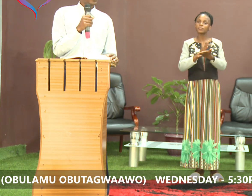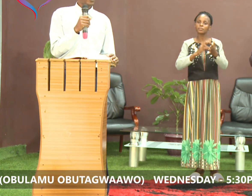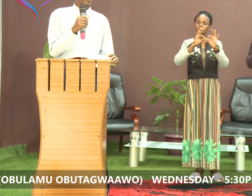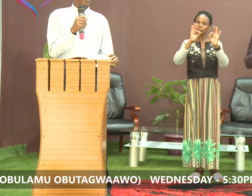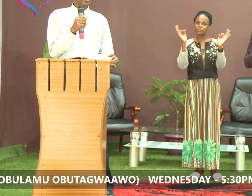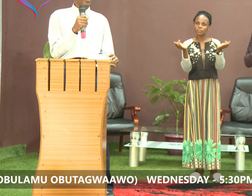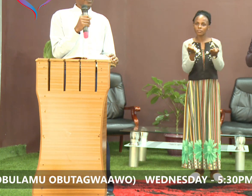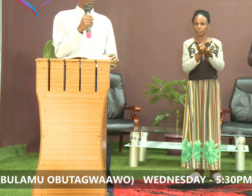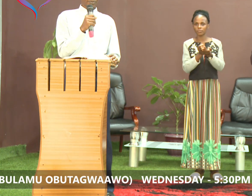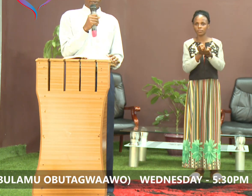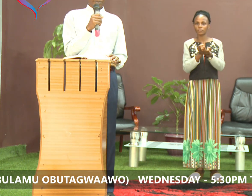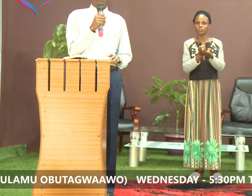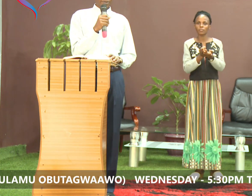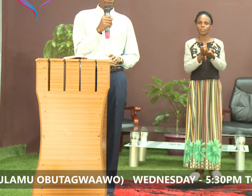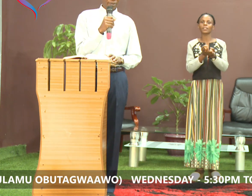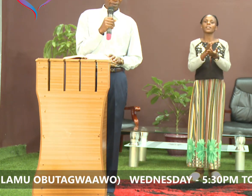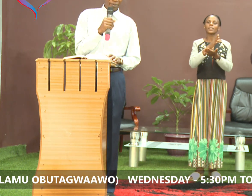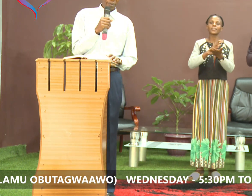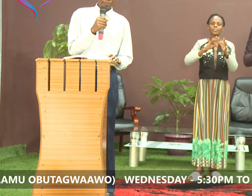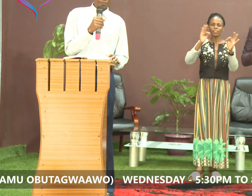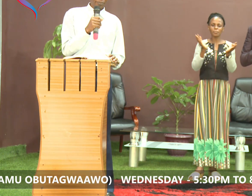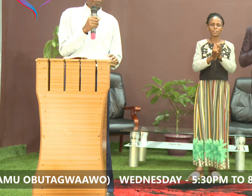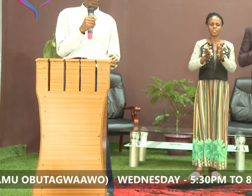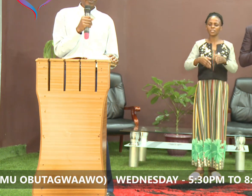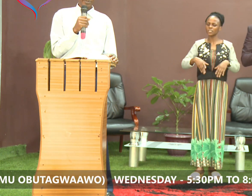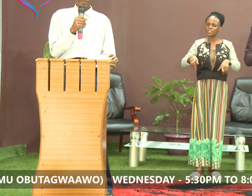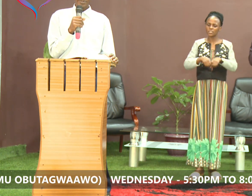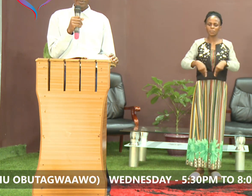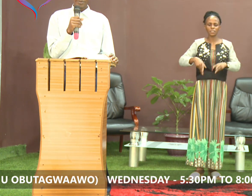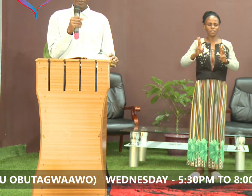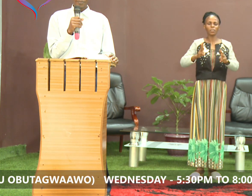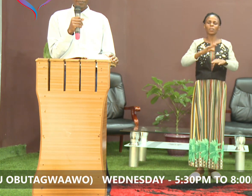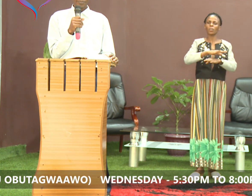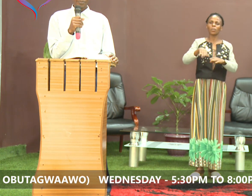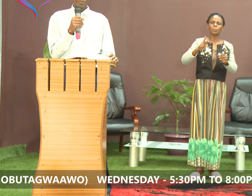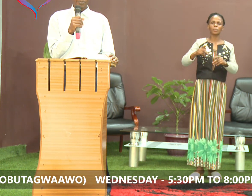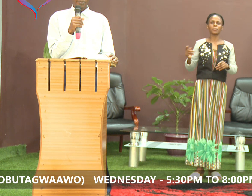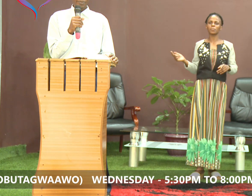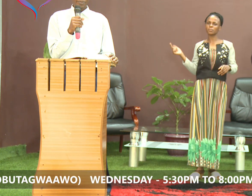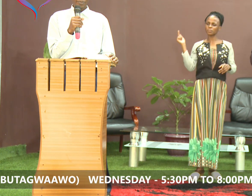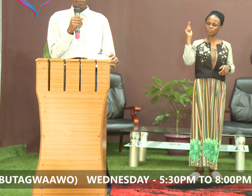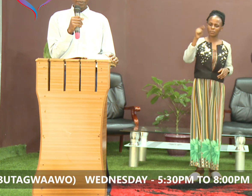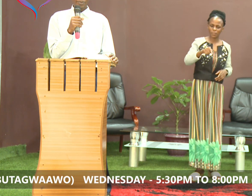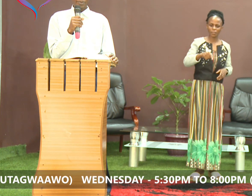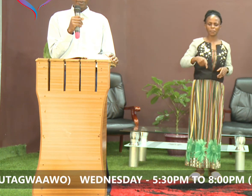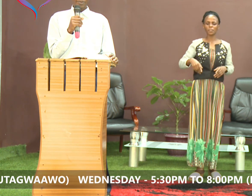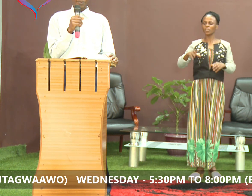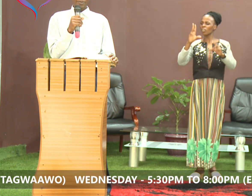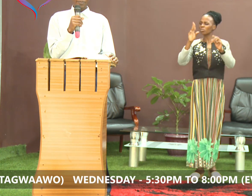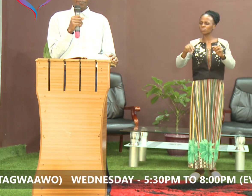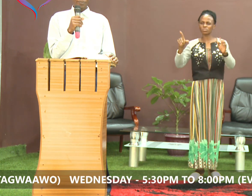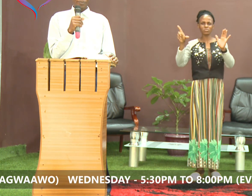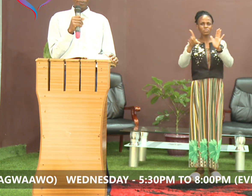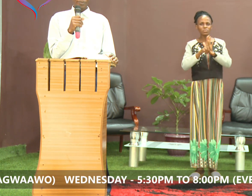is like a way. Everyone comes in, buli omu ayita mbuyisi, buli omu ayagala kola byayagala. It's like a way. There is no rules, there is